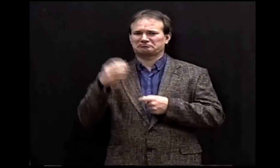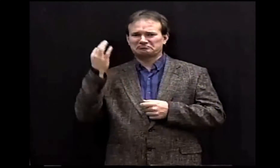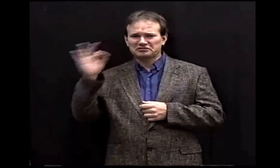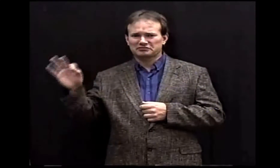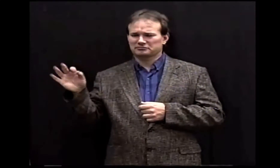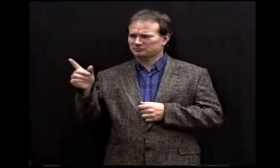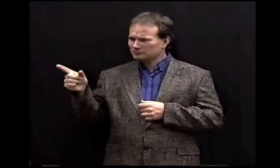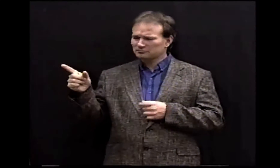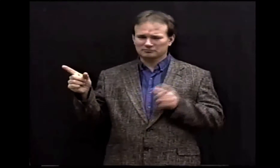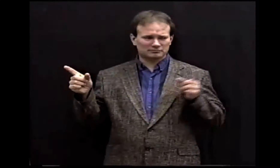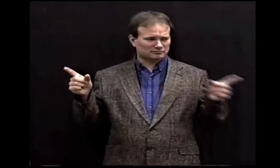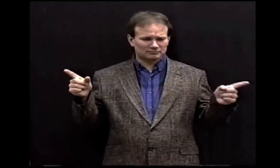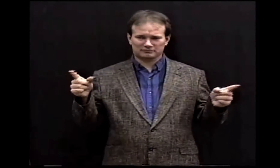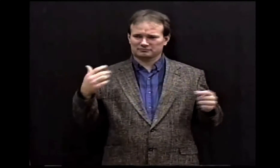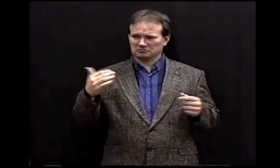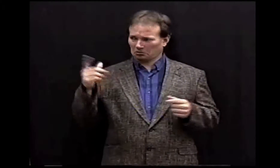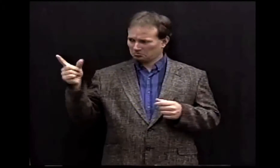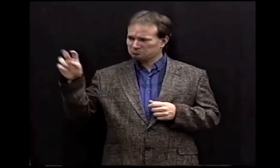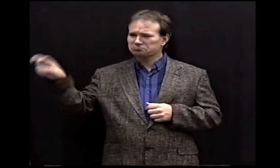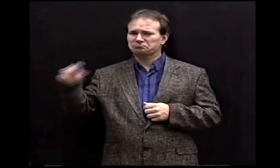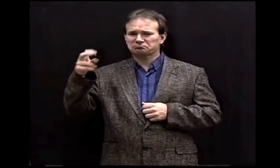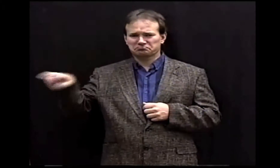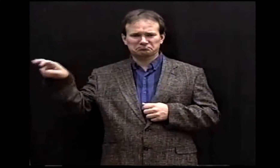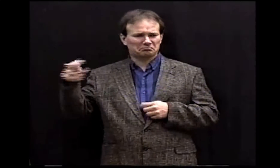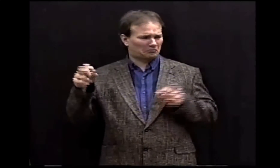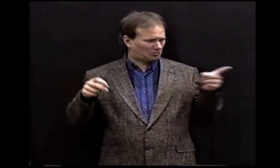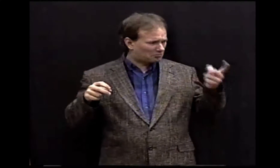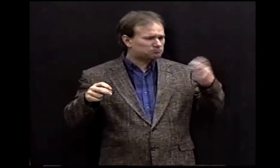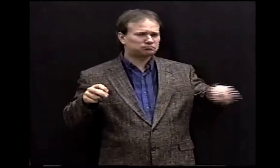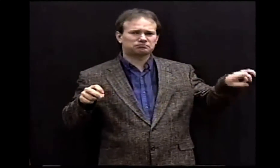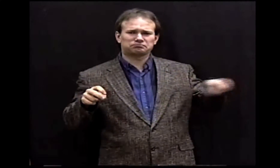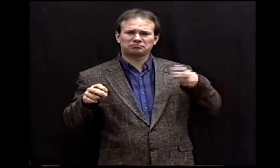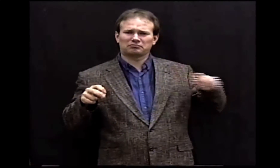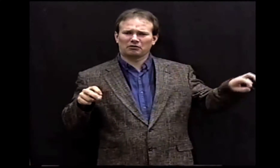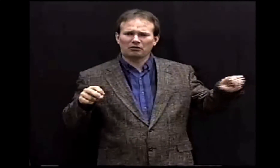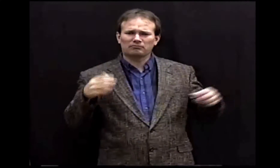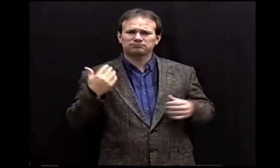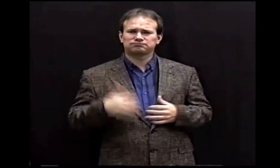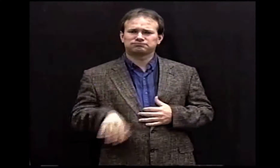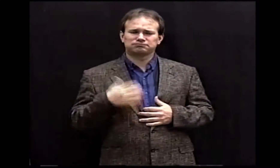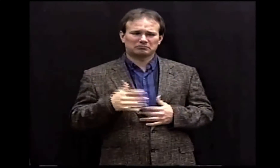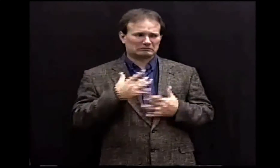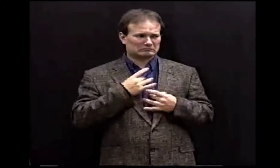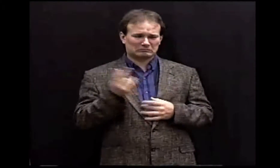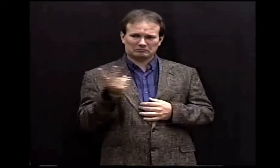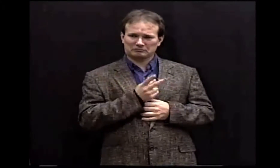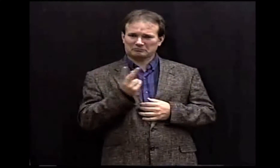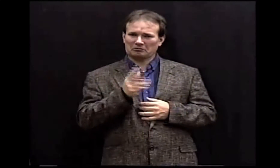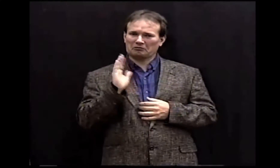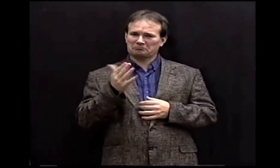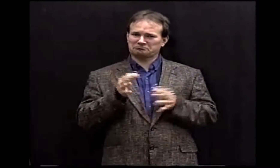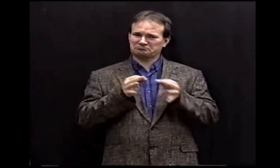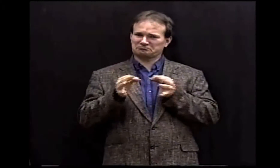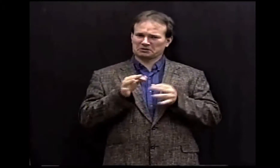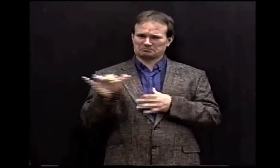two languages, English and ASL, where the hearing community describes it as knowing any two spoken languages. It seems that both groups agree